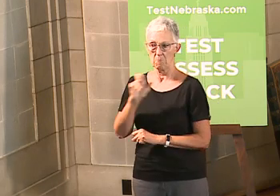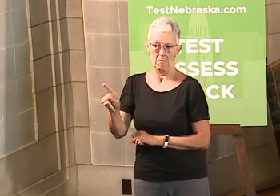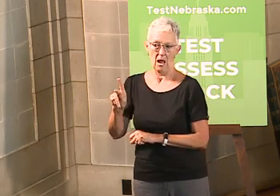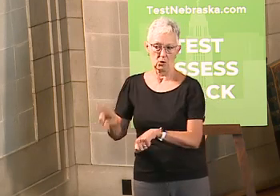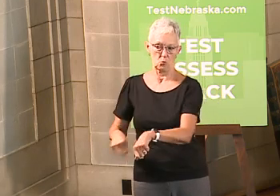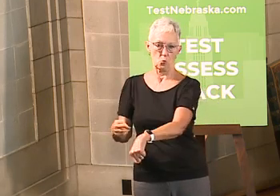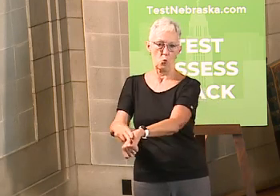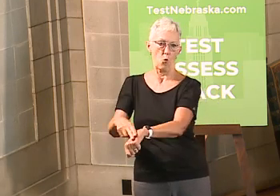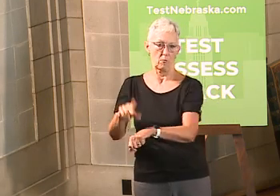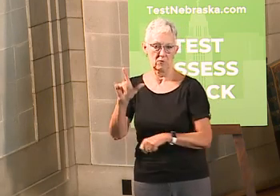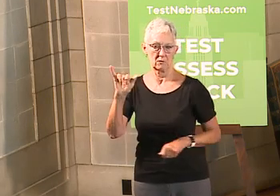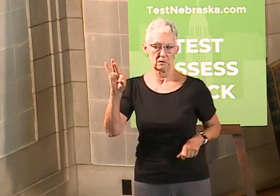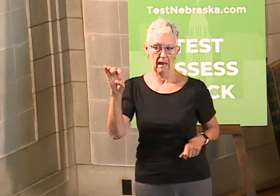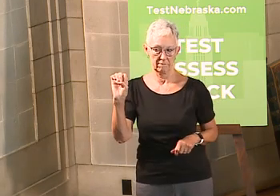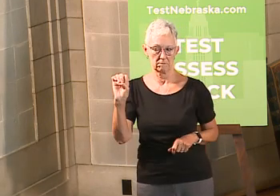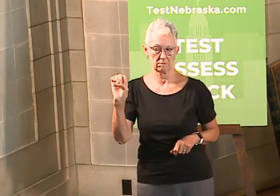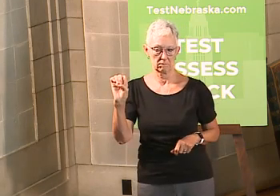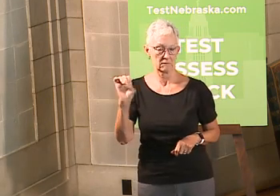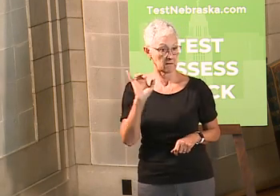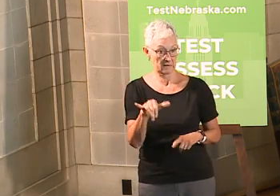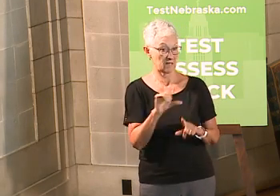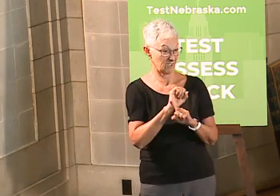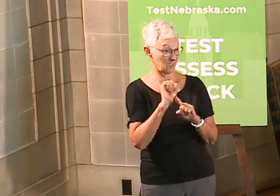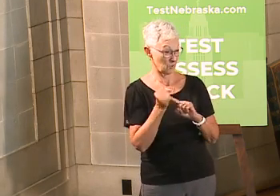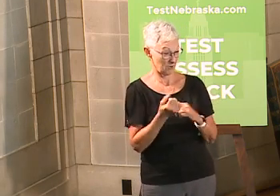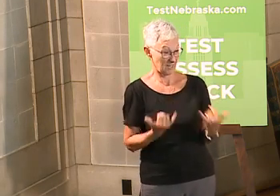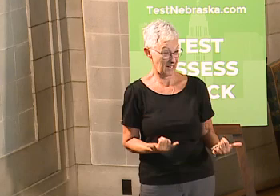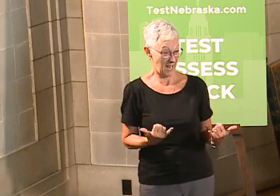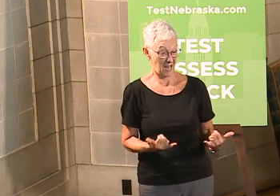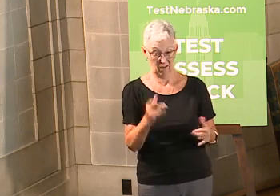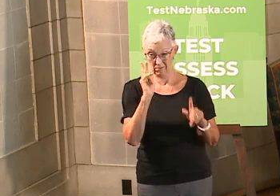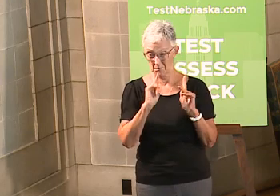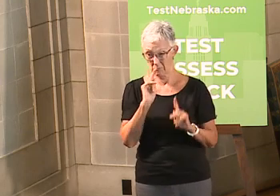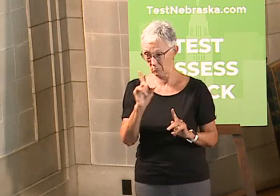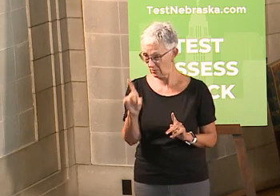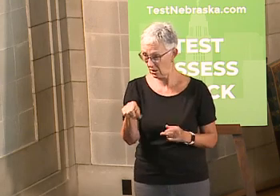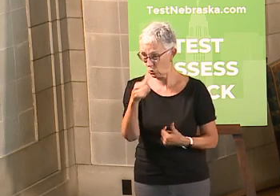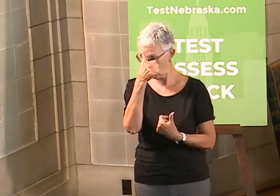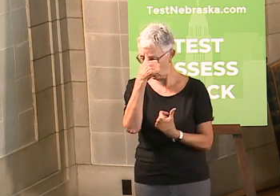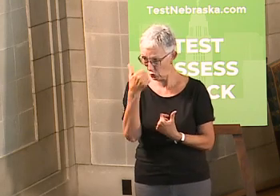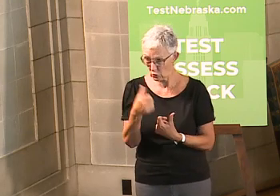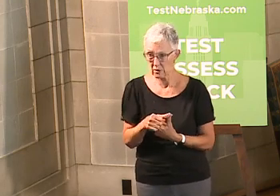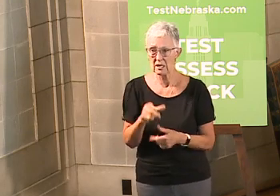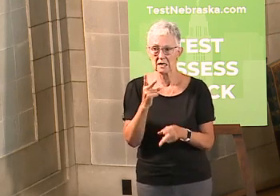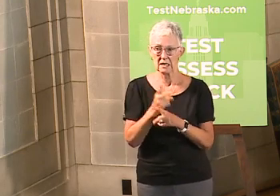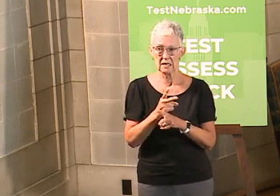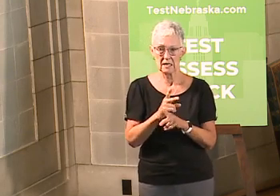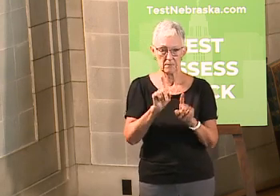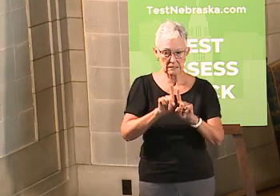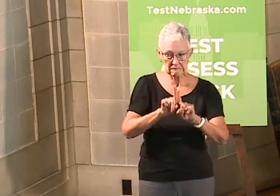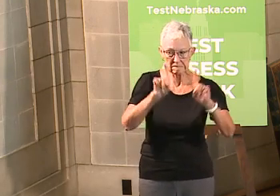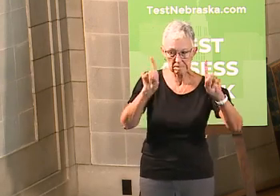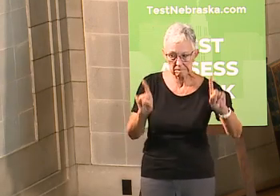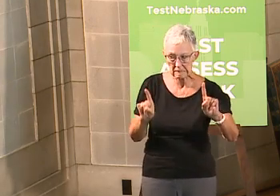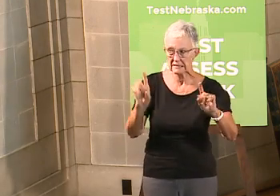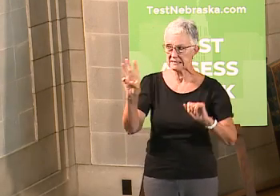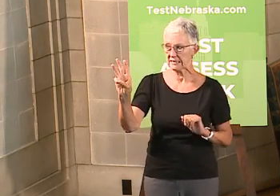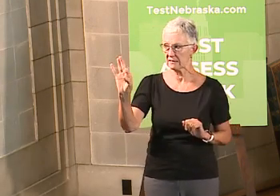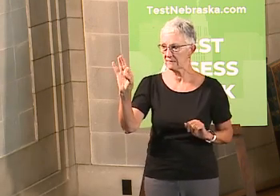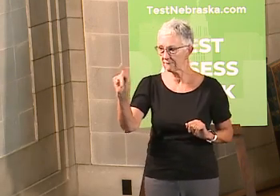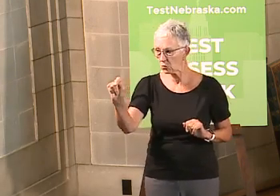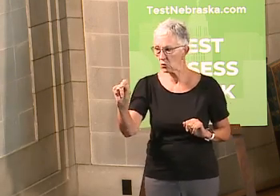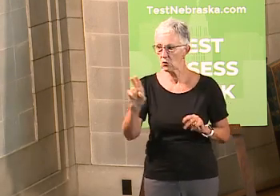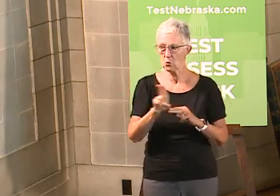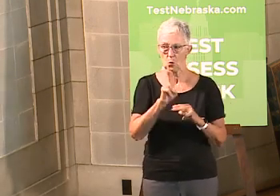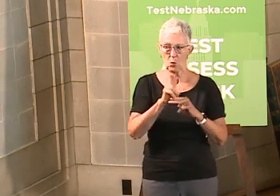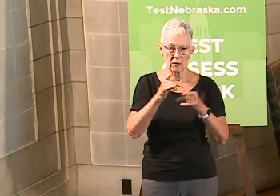kind of the state we're in right now, where people have to continue to remember to keep that 6 foot of distance, wear that mask when you go to the store, wash your